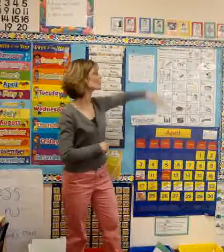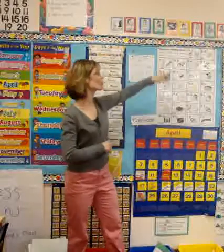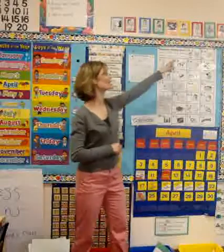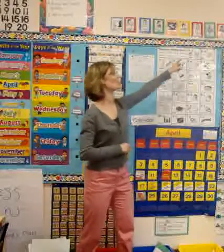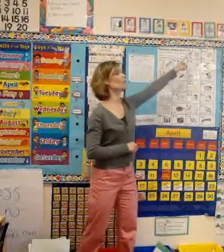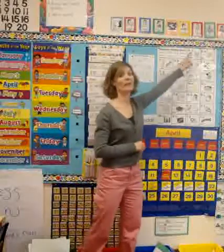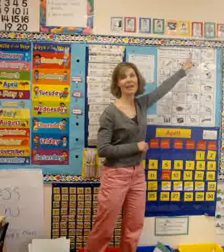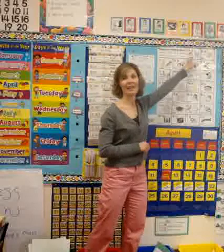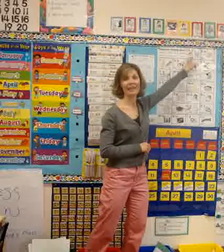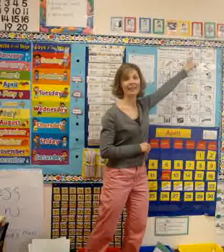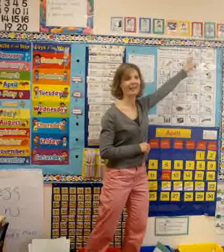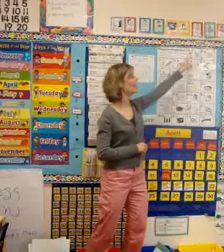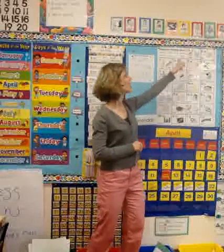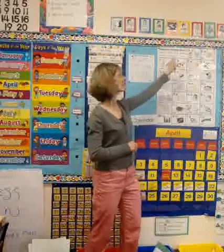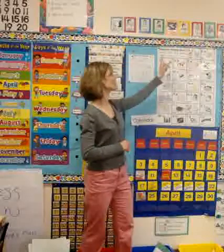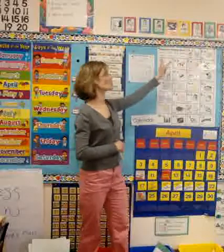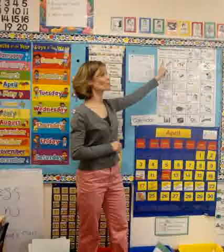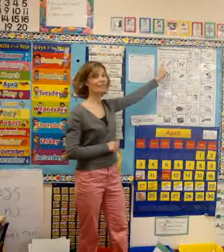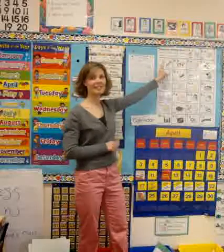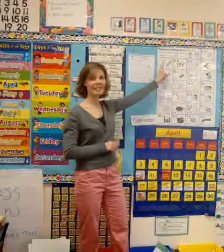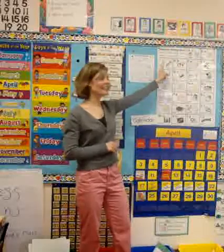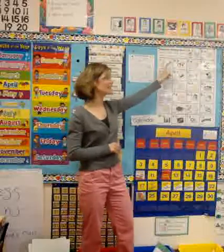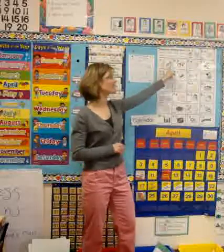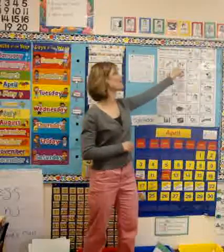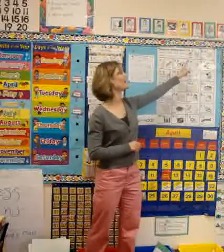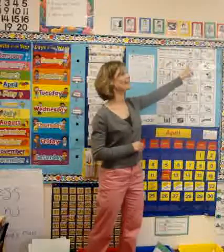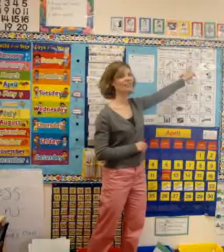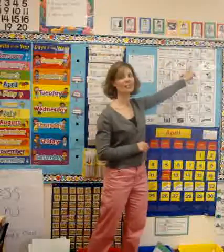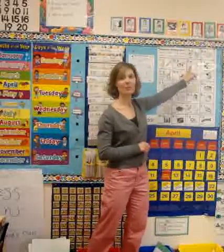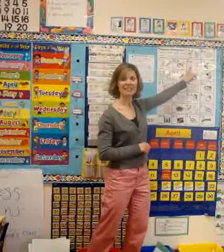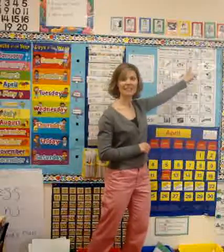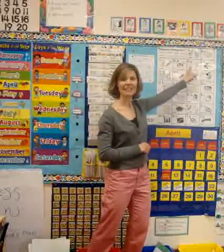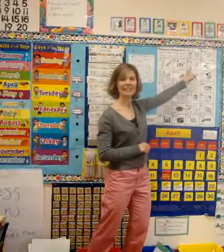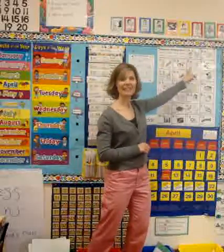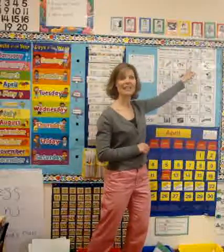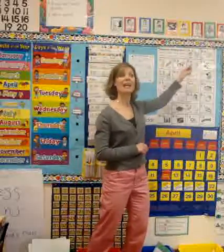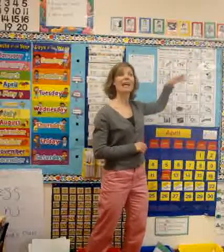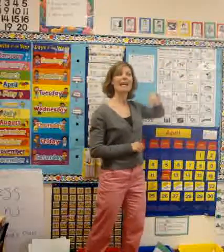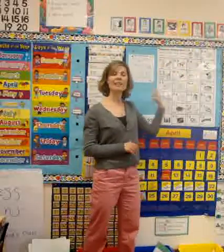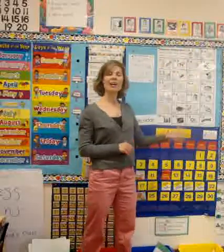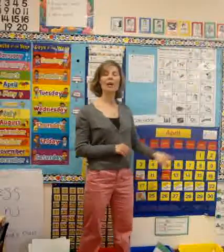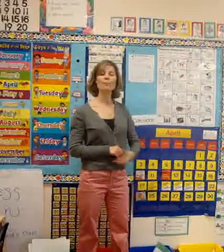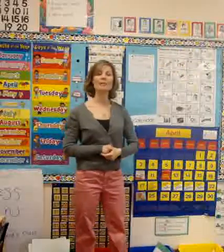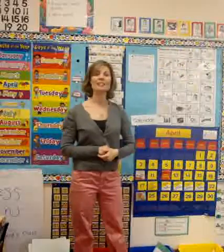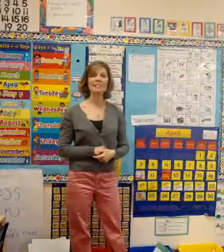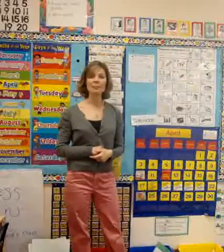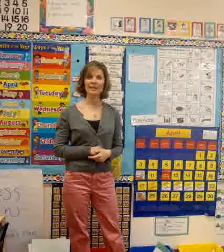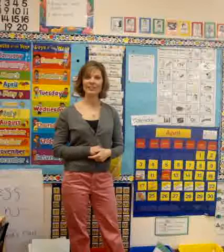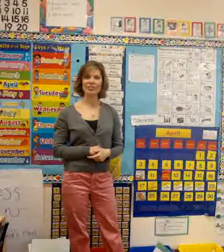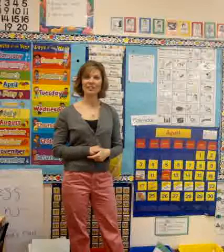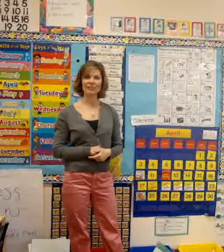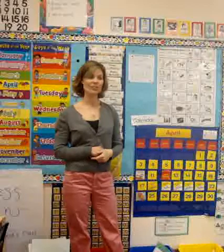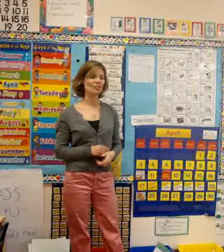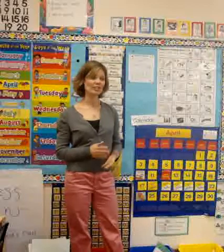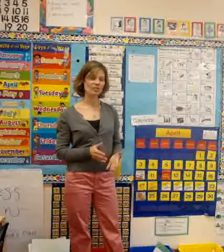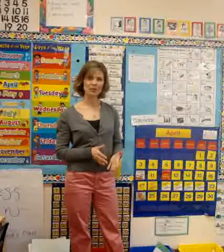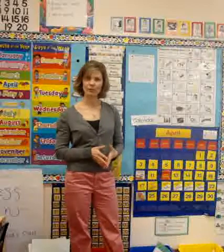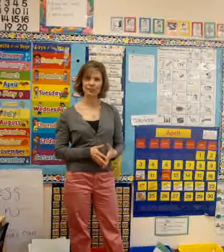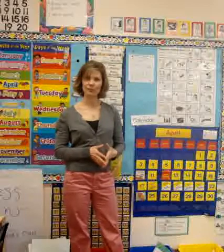we might start with A, and then jump to C, and then jump to E, and skipping each letter to change it up for the